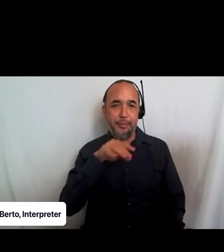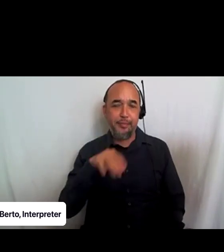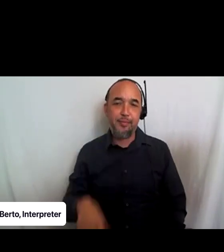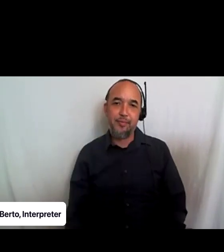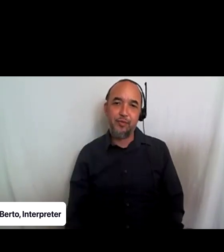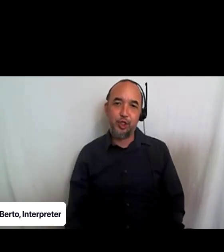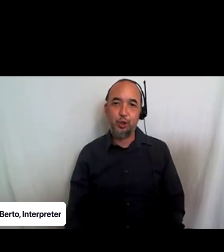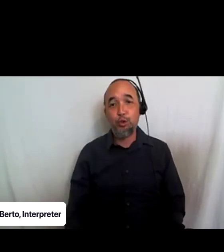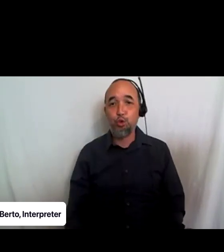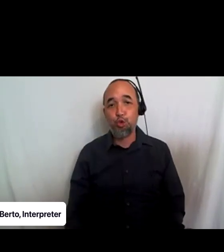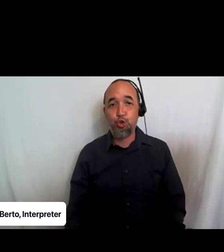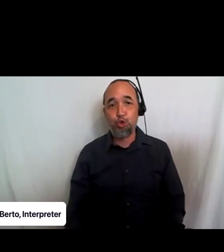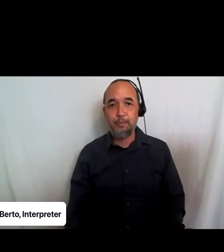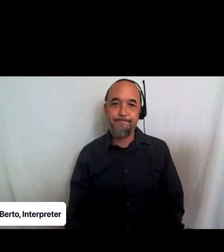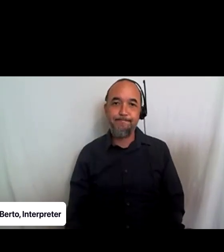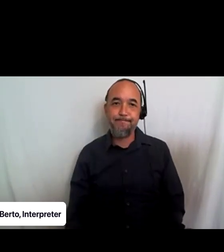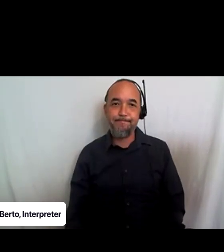Do, do, do, do, do, do, do.